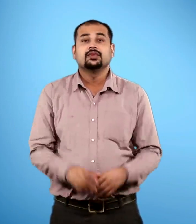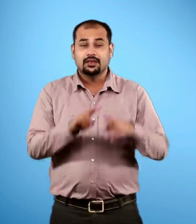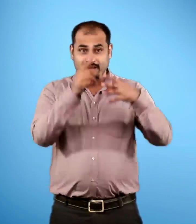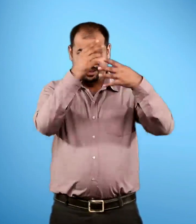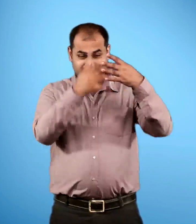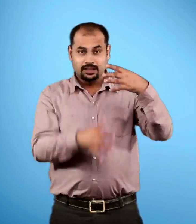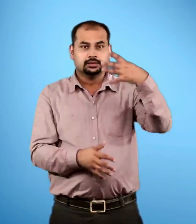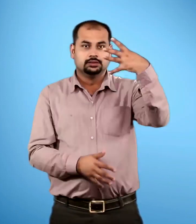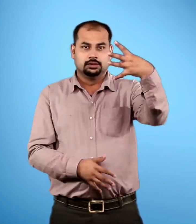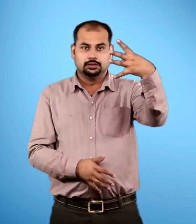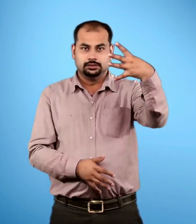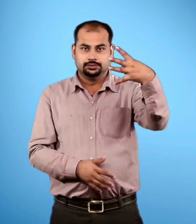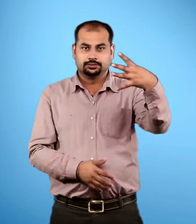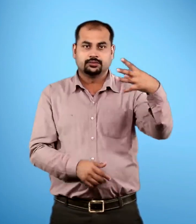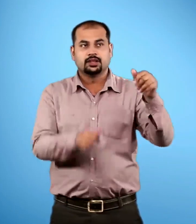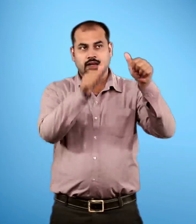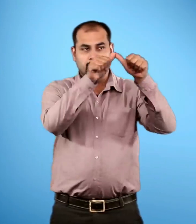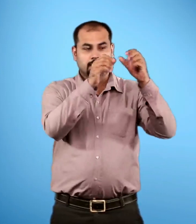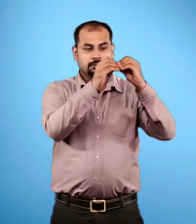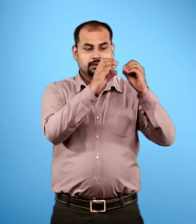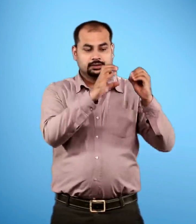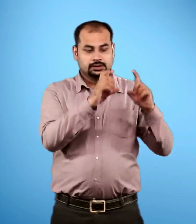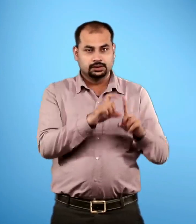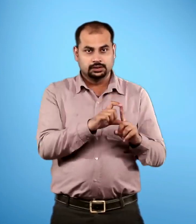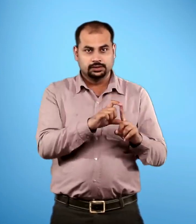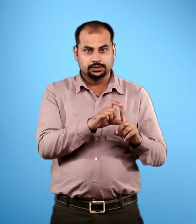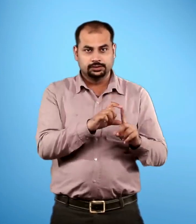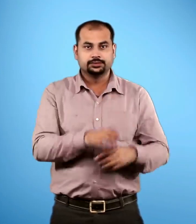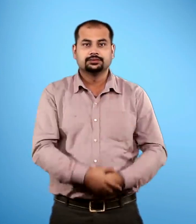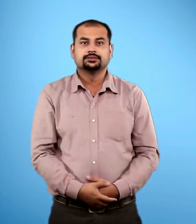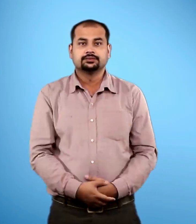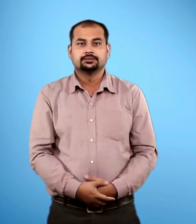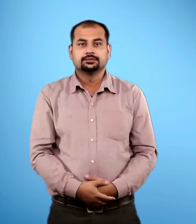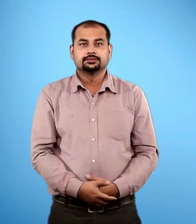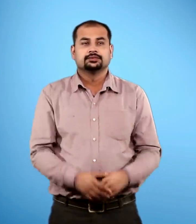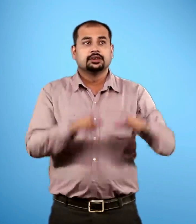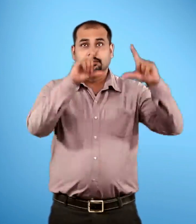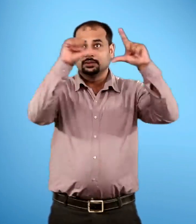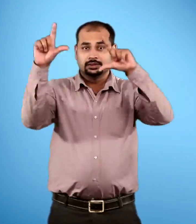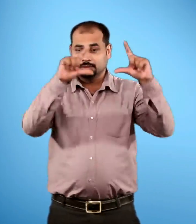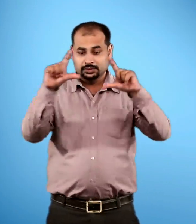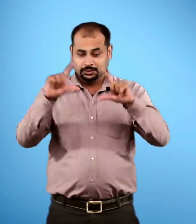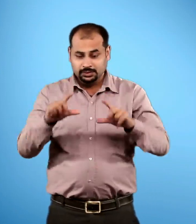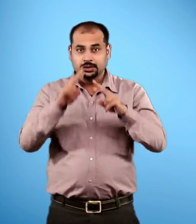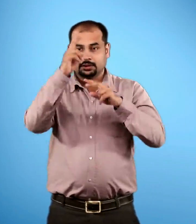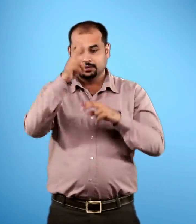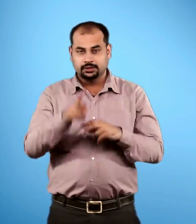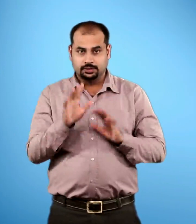We have 4 parts A, B, C and D with different pictures,